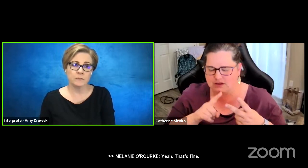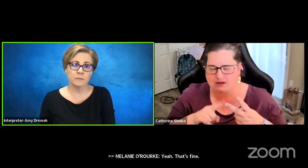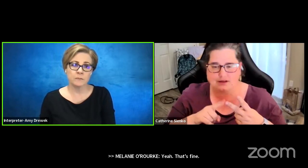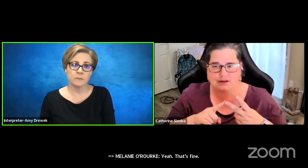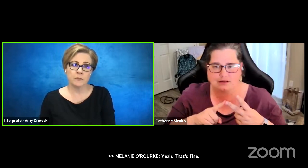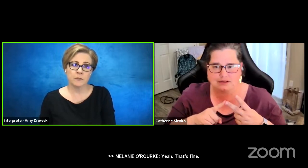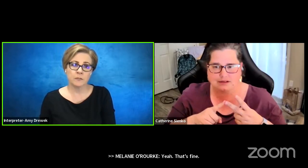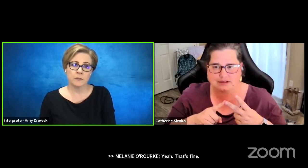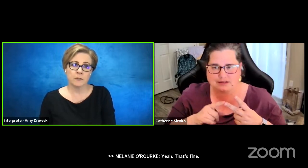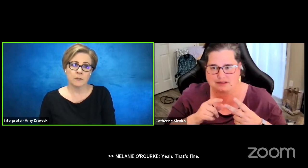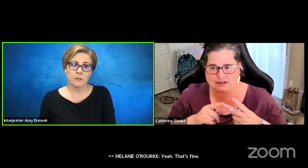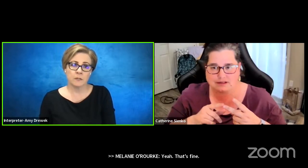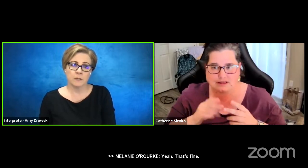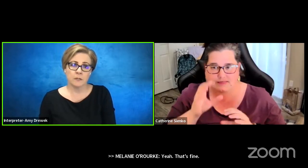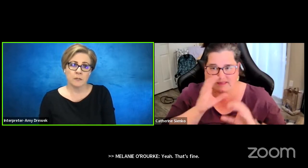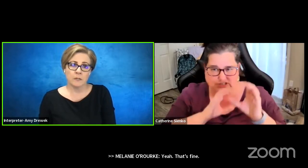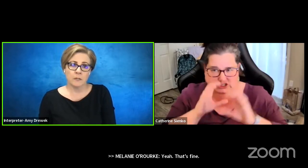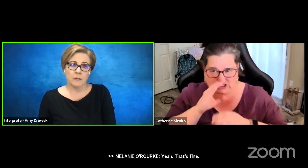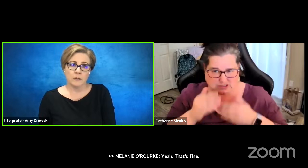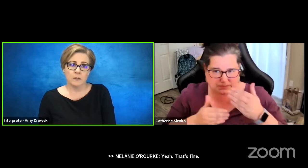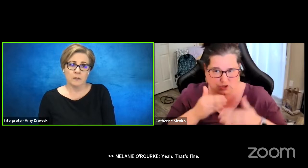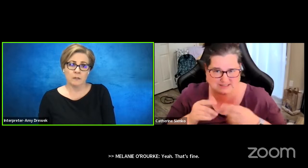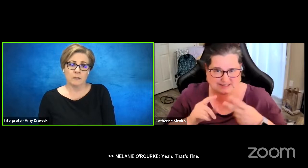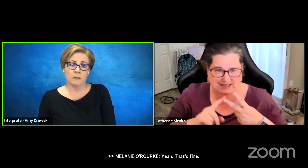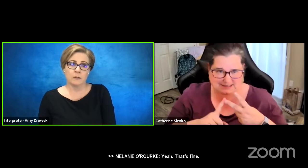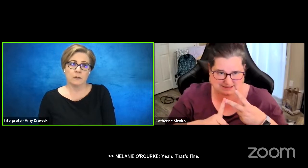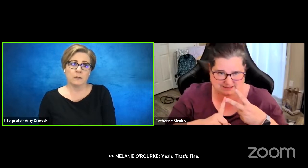interim director,